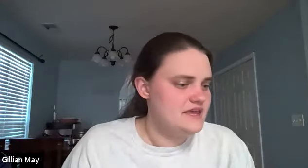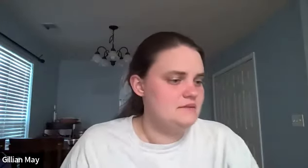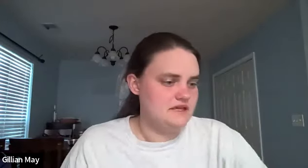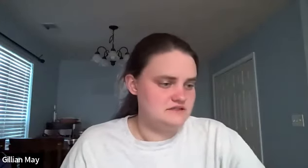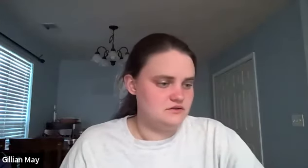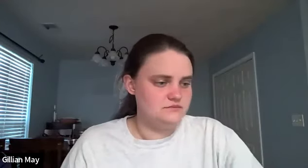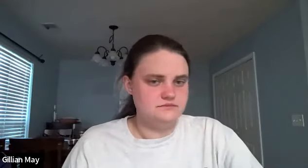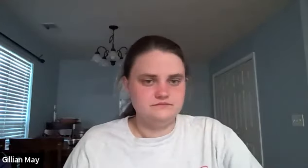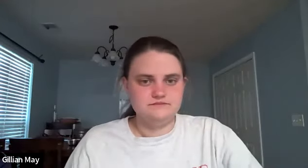then pencil.